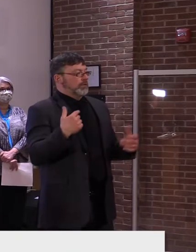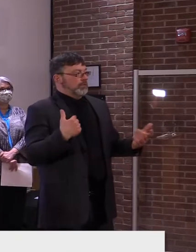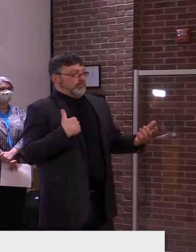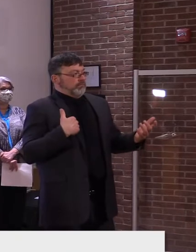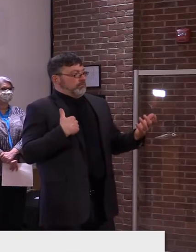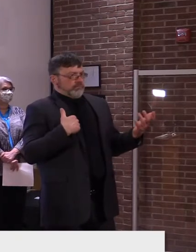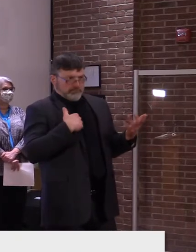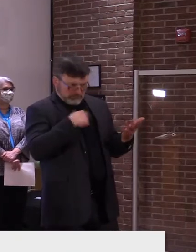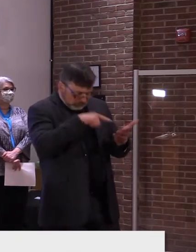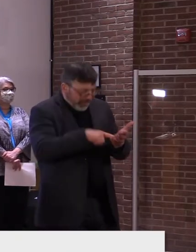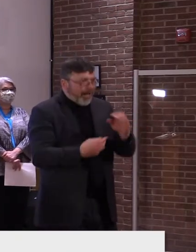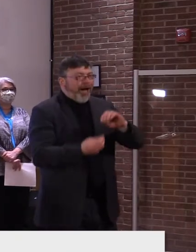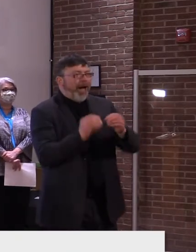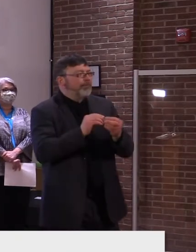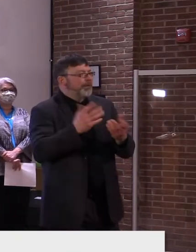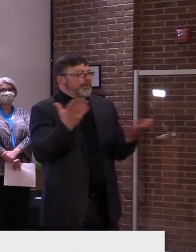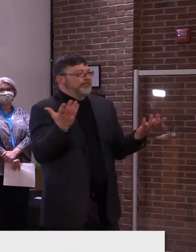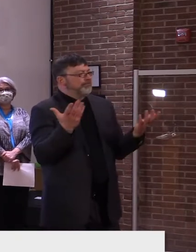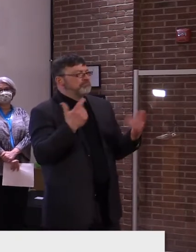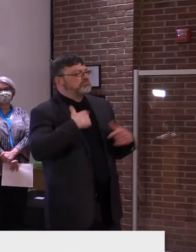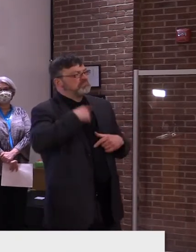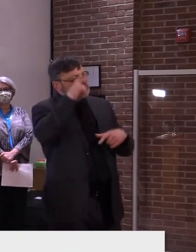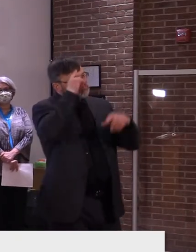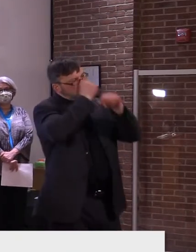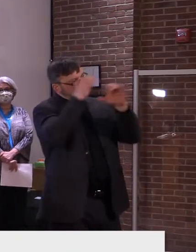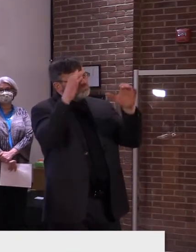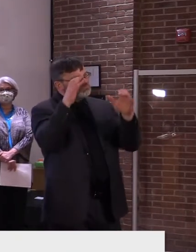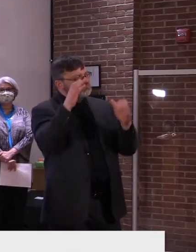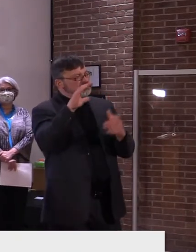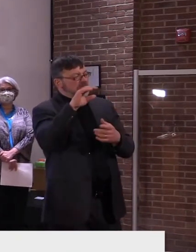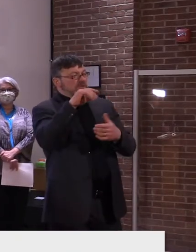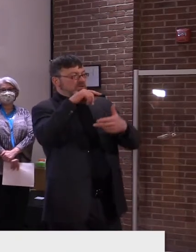allocation of the Moderna and Pfizer as we have